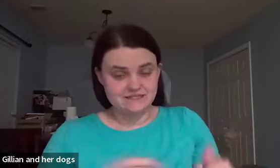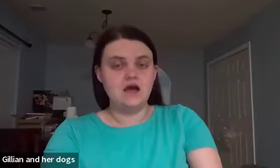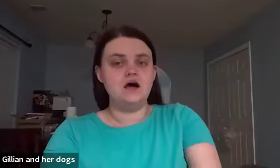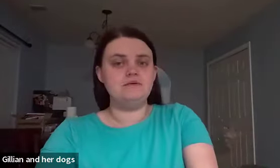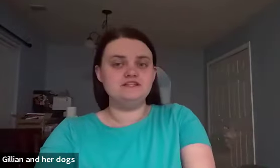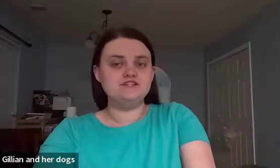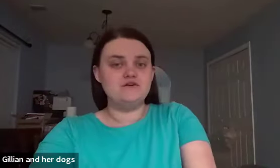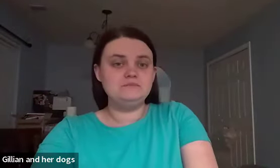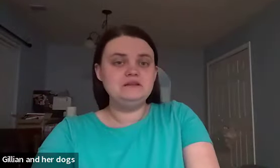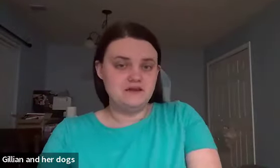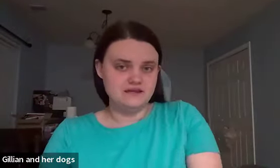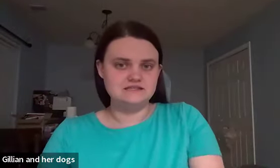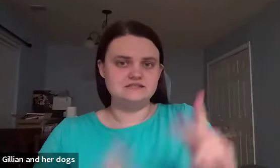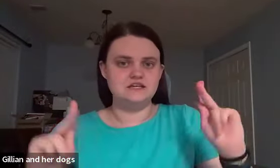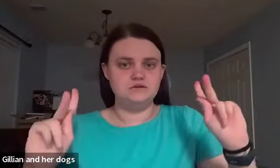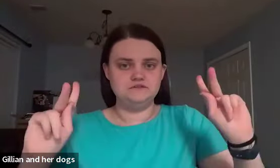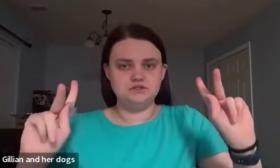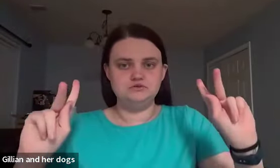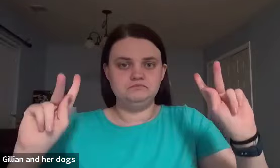place. And so for place, it's like you have two